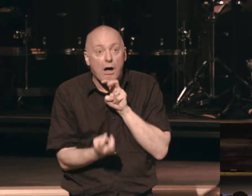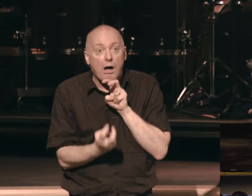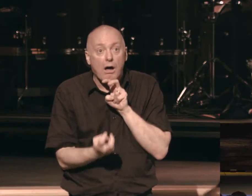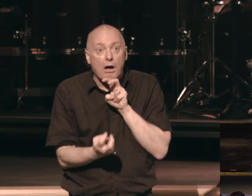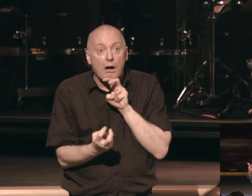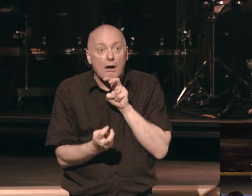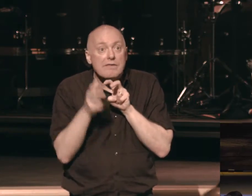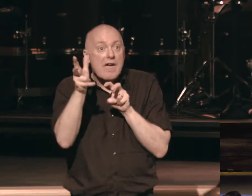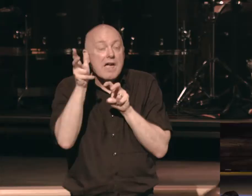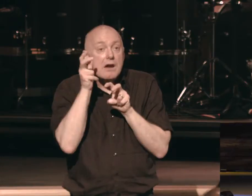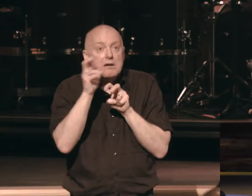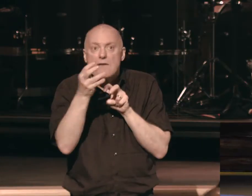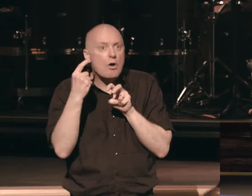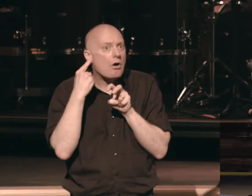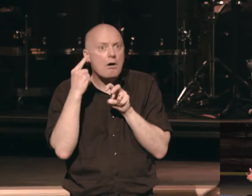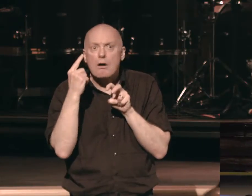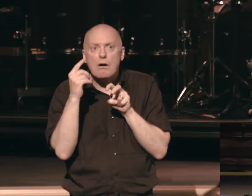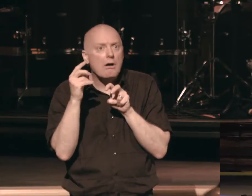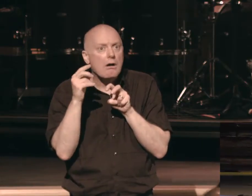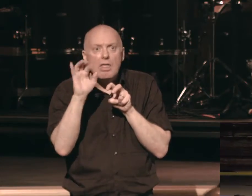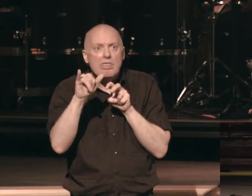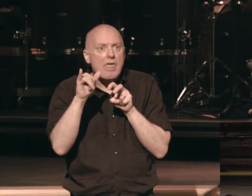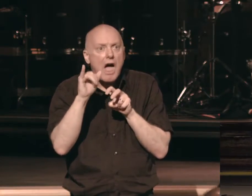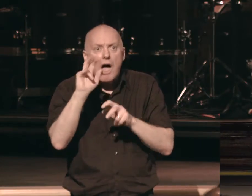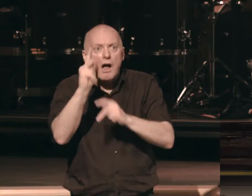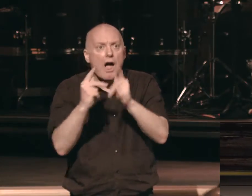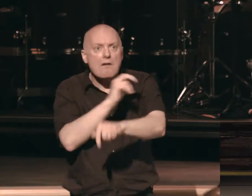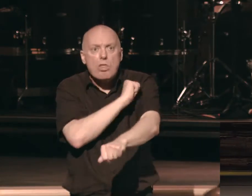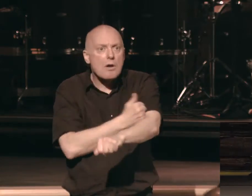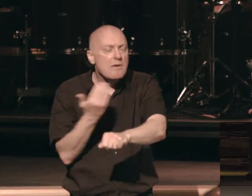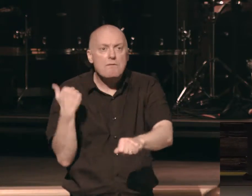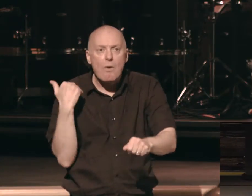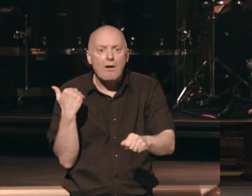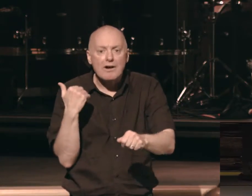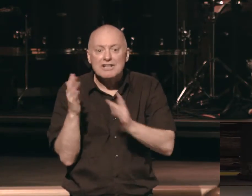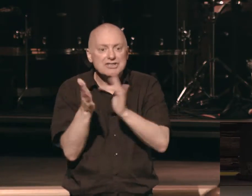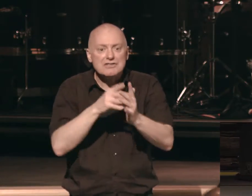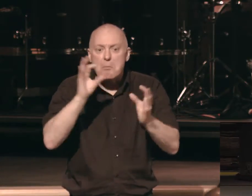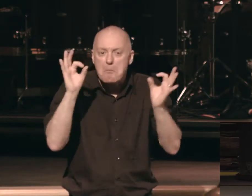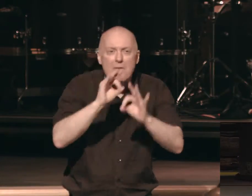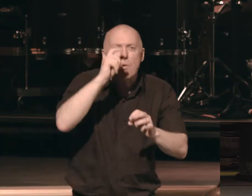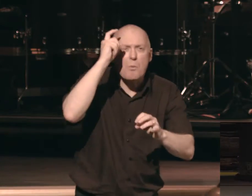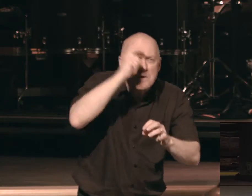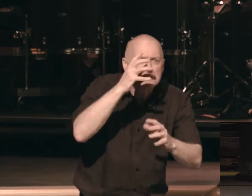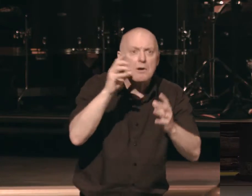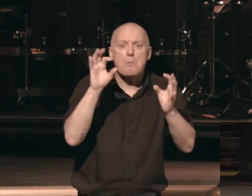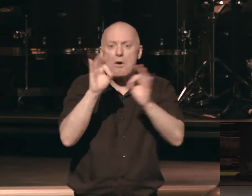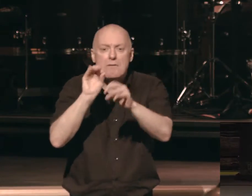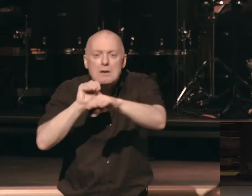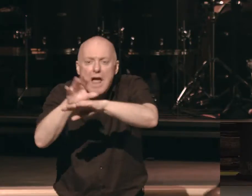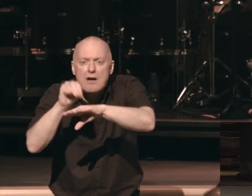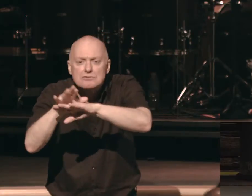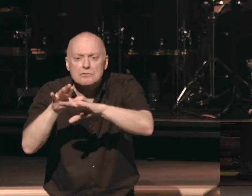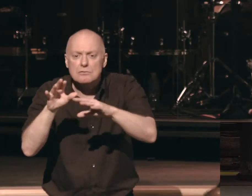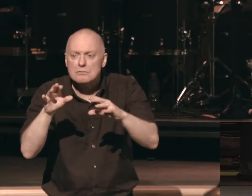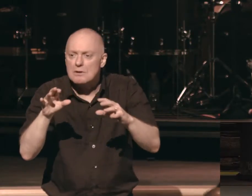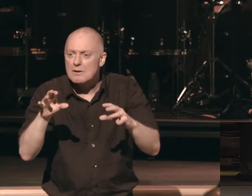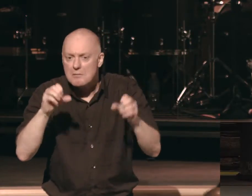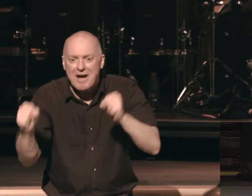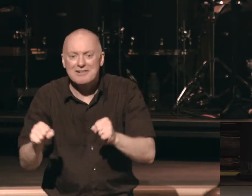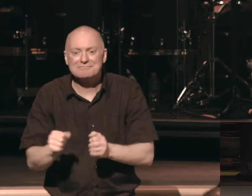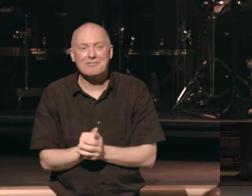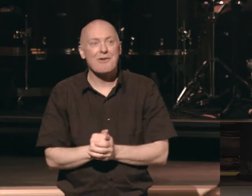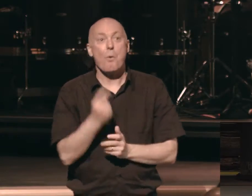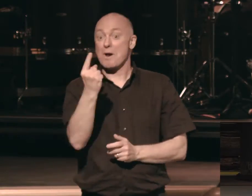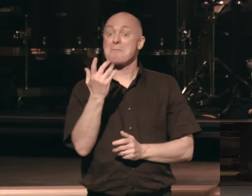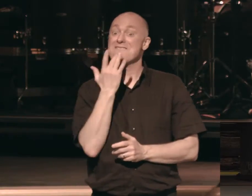open because they're hearing these things. We've never heard this type of authority before because he comes with wisdom, understanding, with counsel, and with might. One